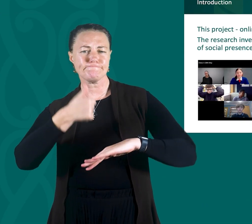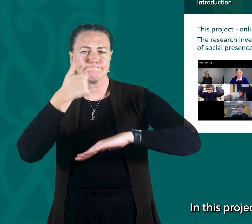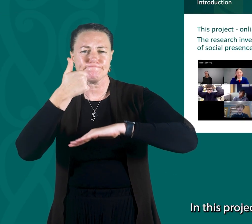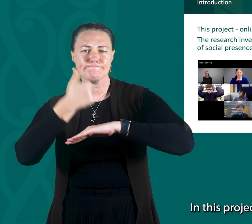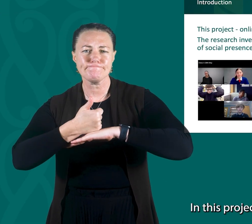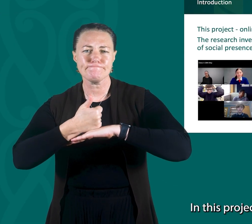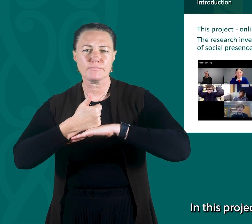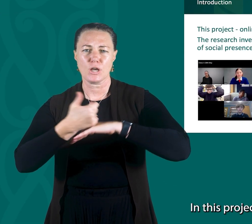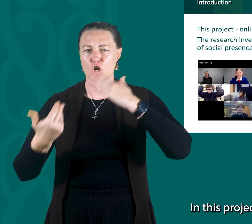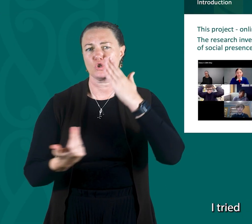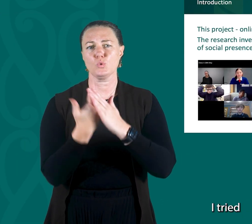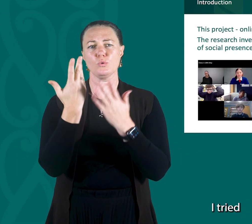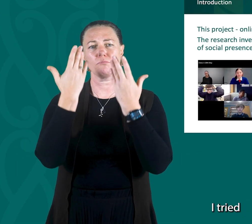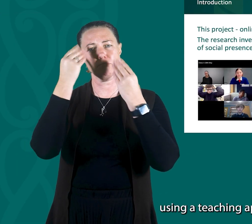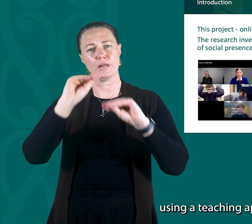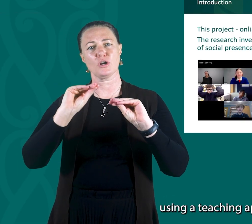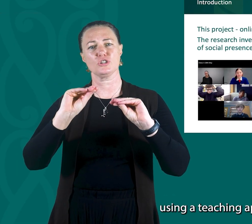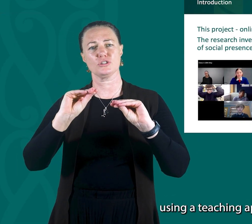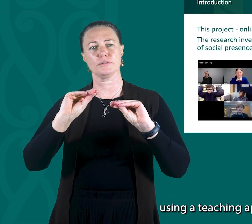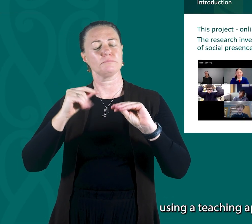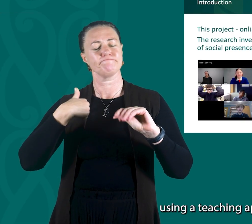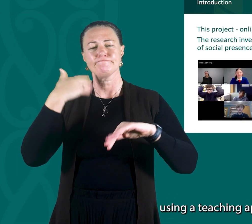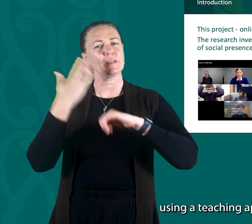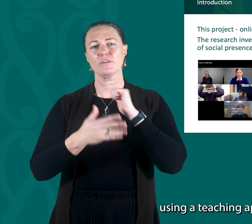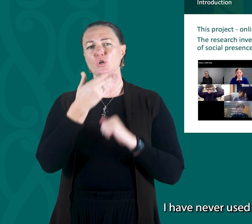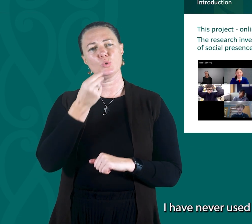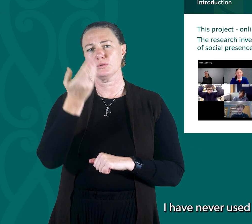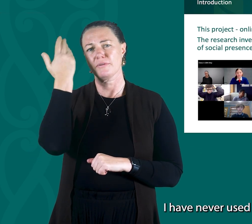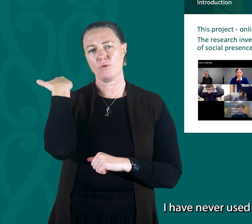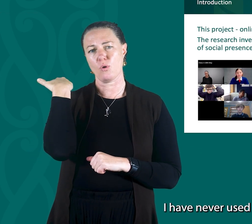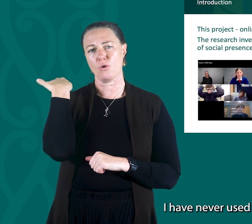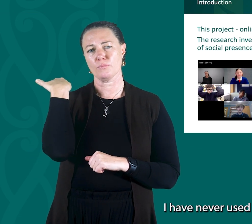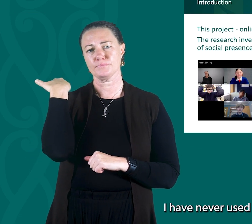In this project, I tried using a teaching approach I have never used before.